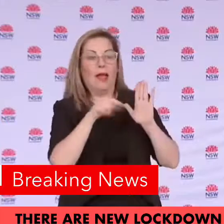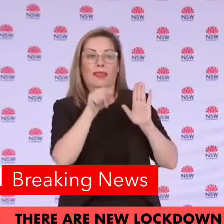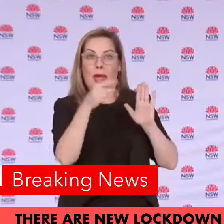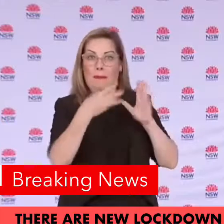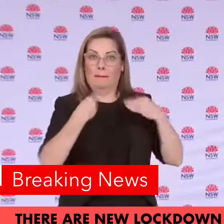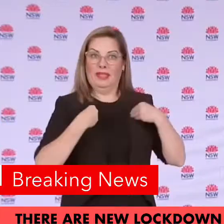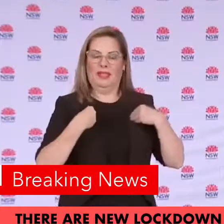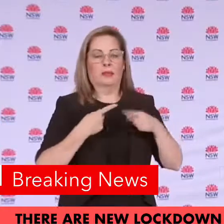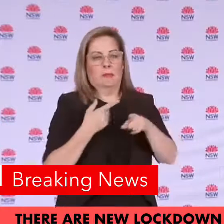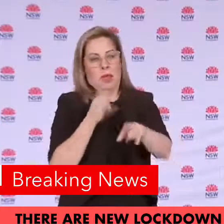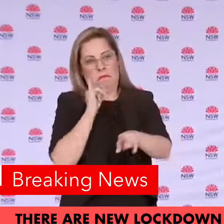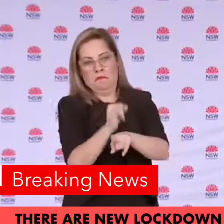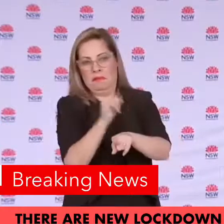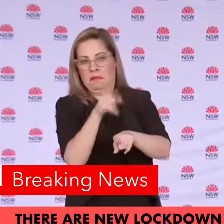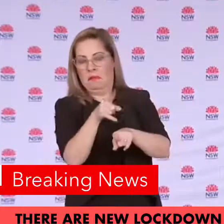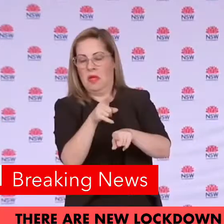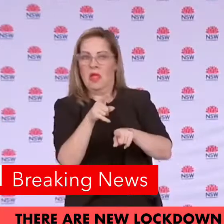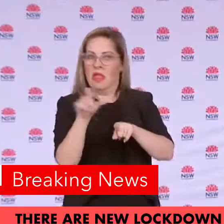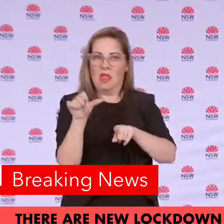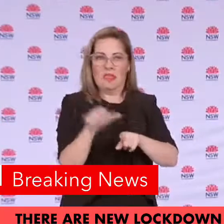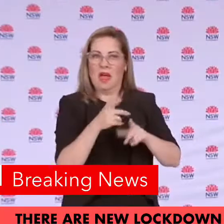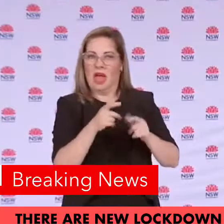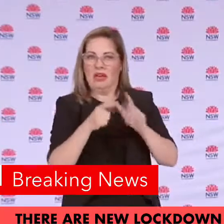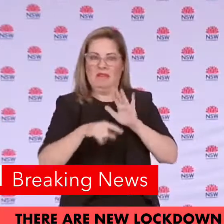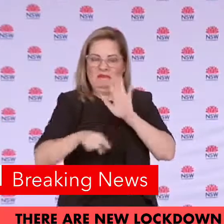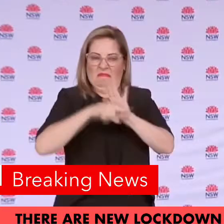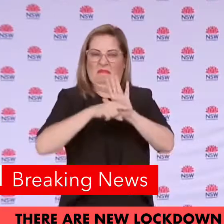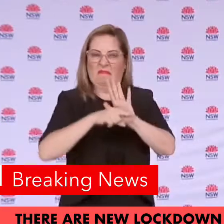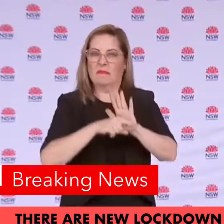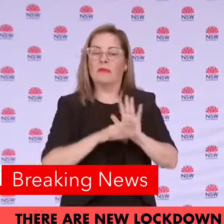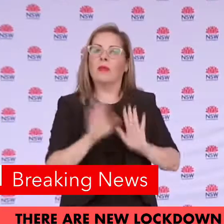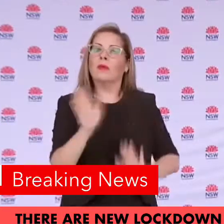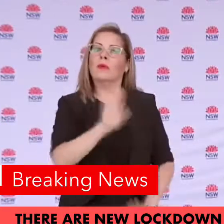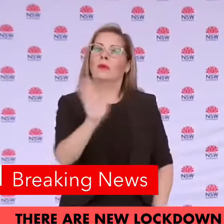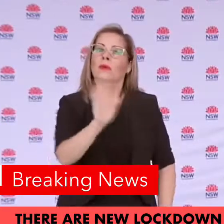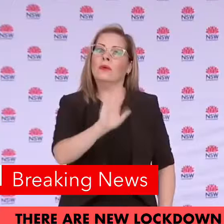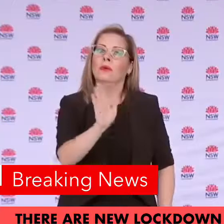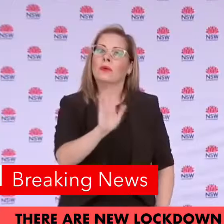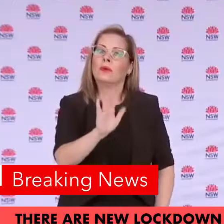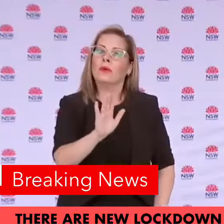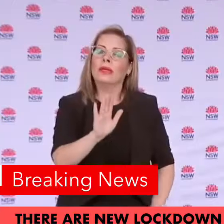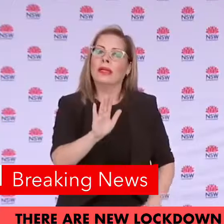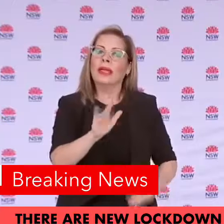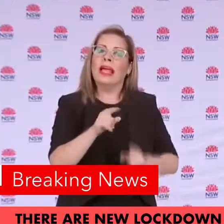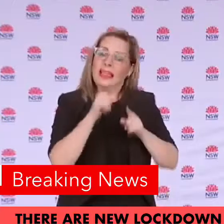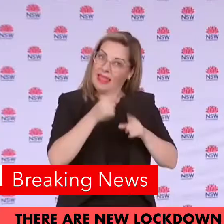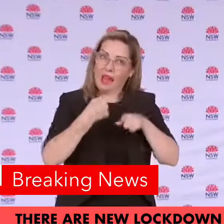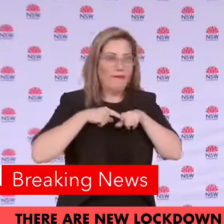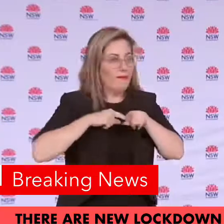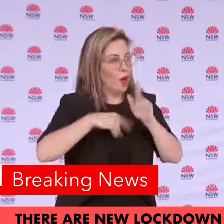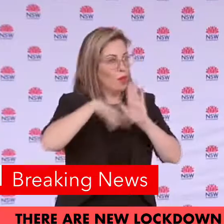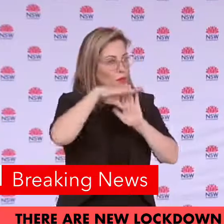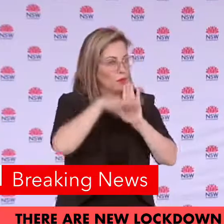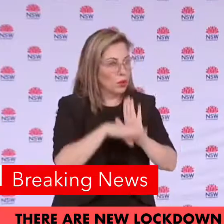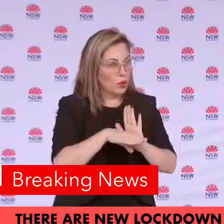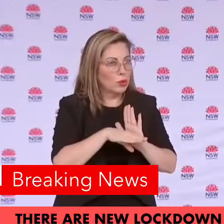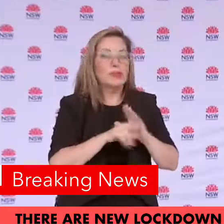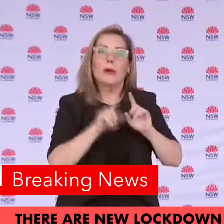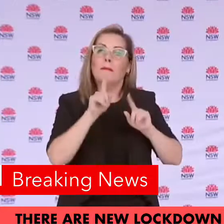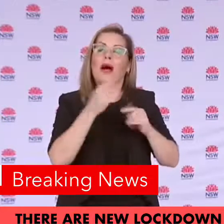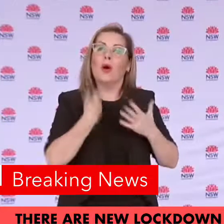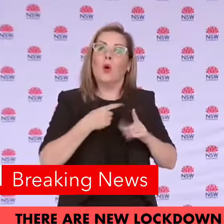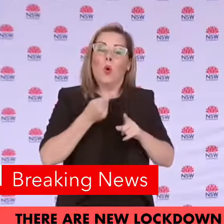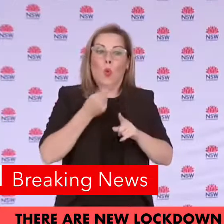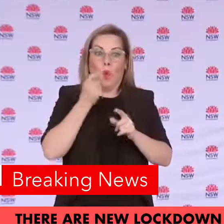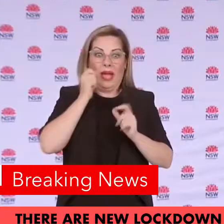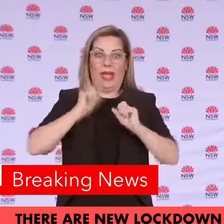are cooperating fully, but the reason I'm highlighting them is because we are most concerned that transmission events have